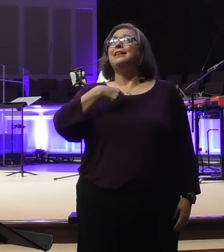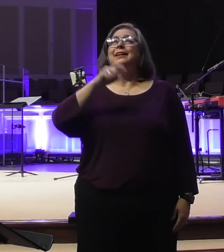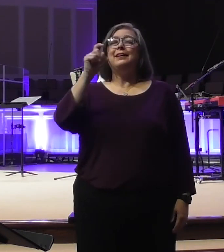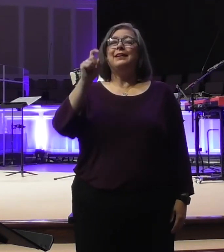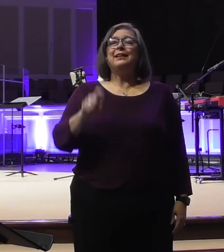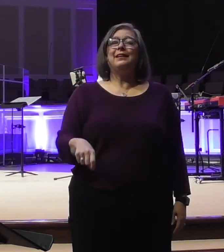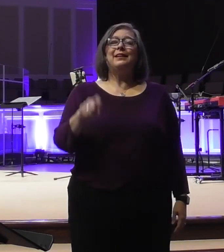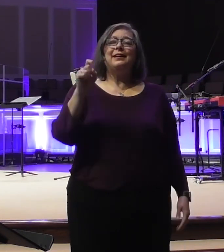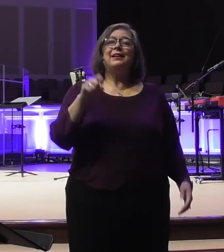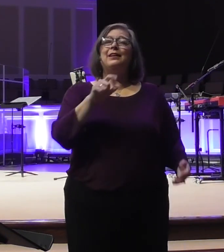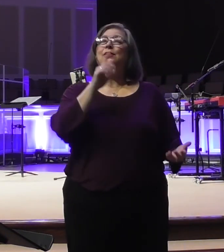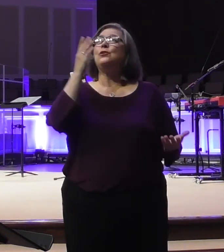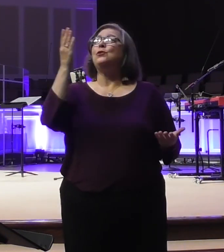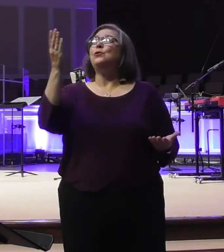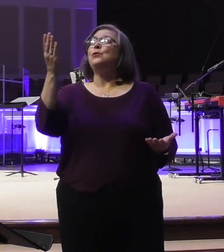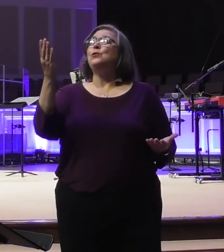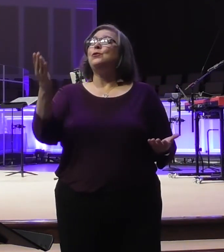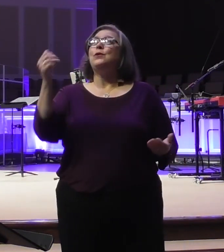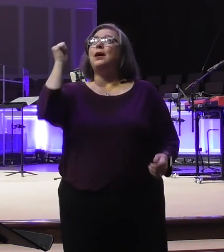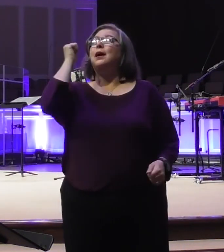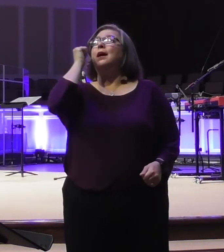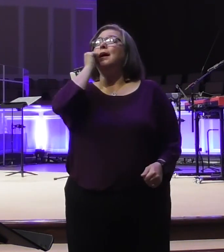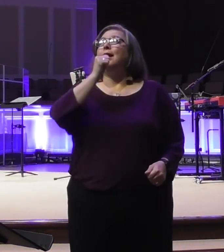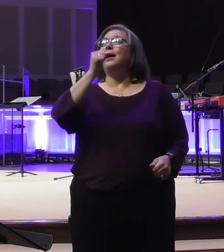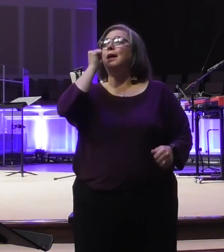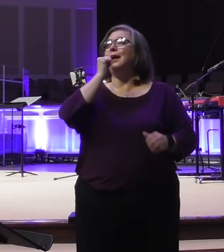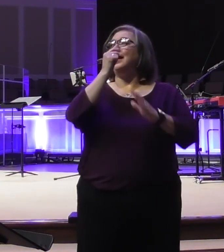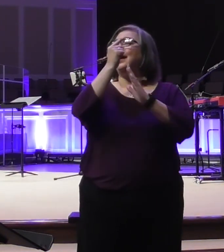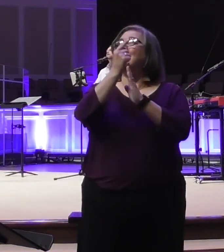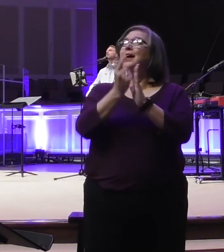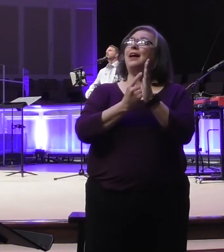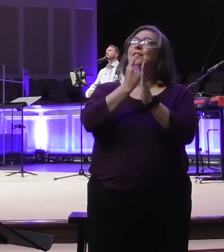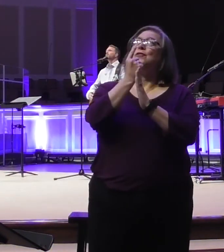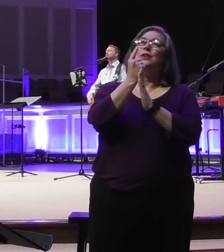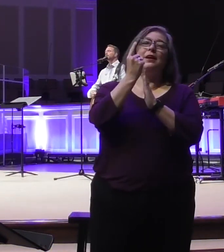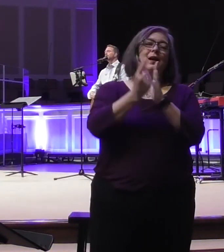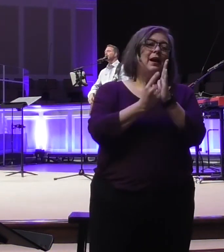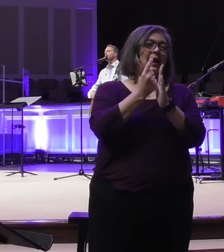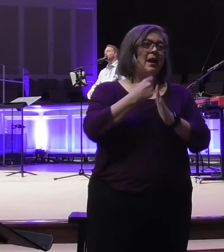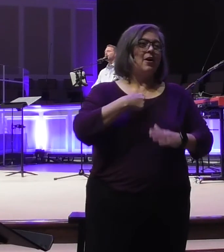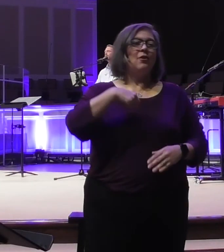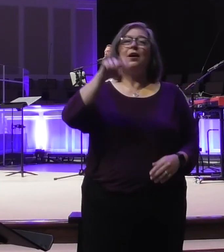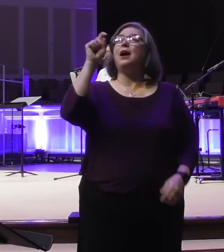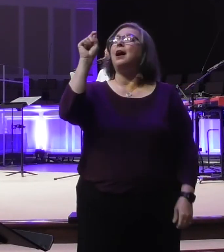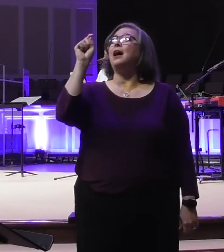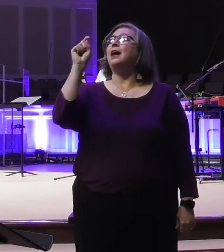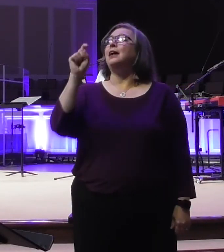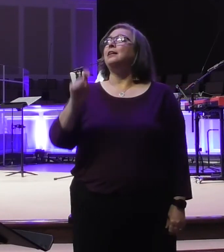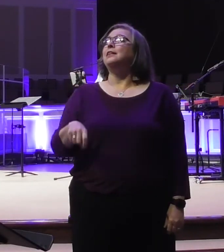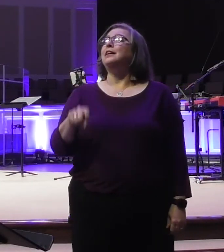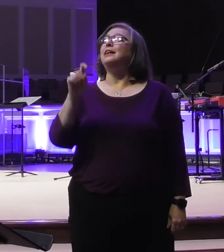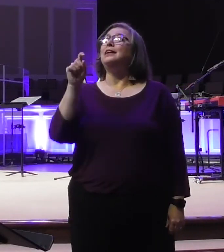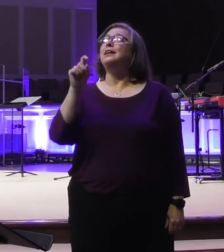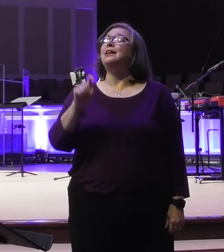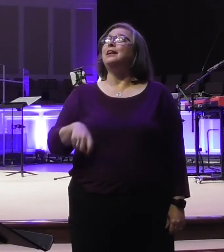Little, I need you. And every hour